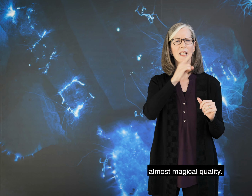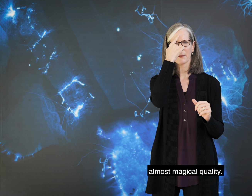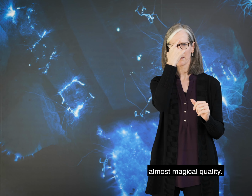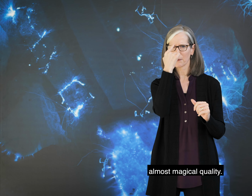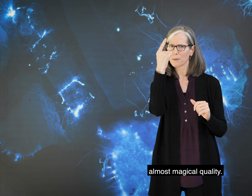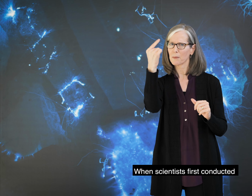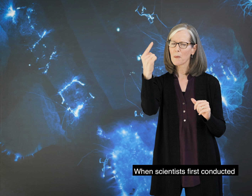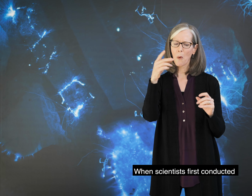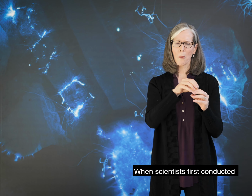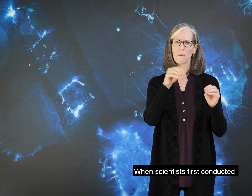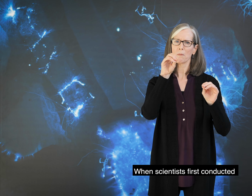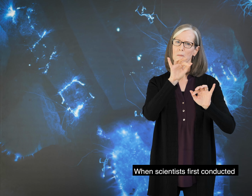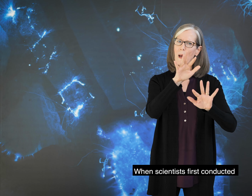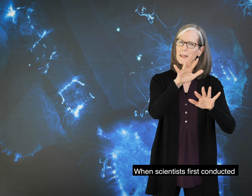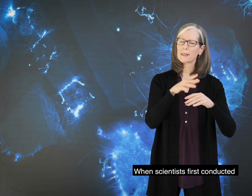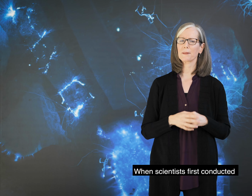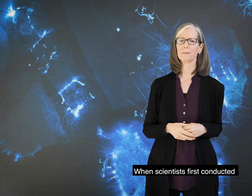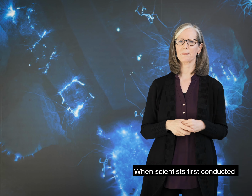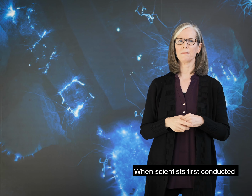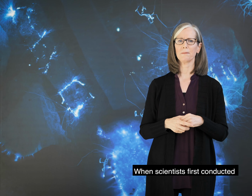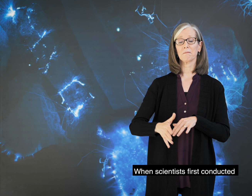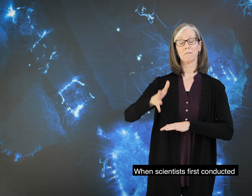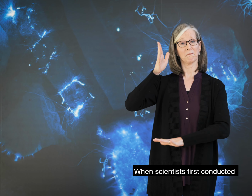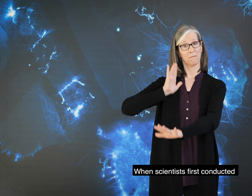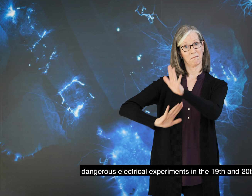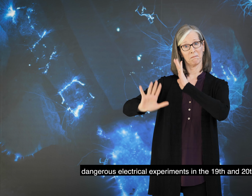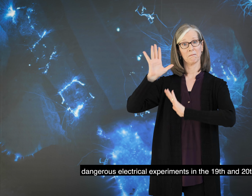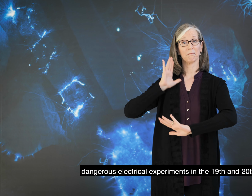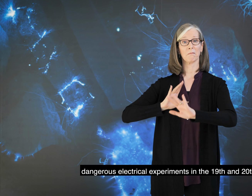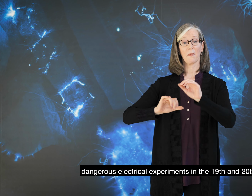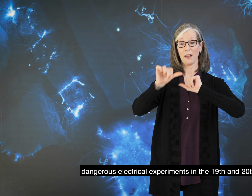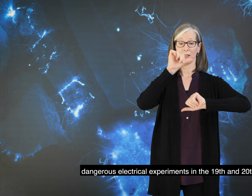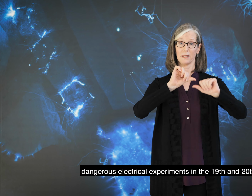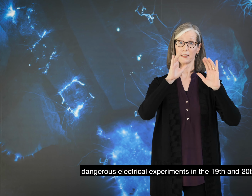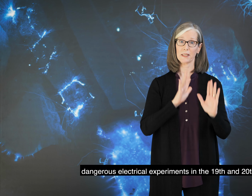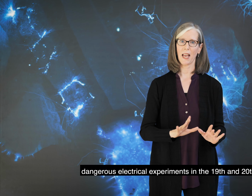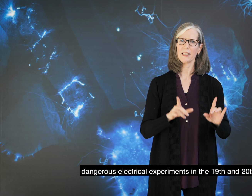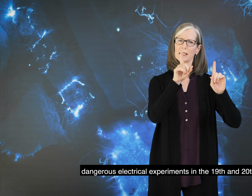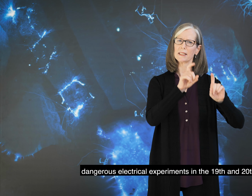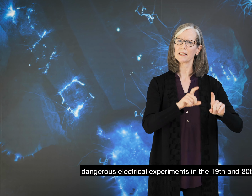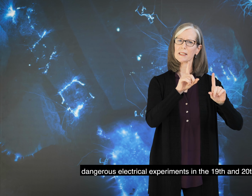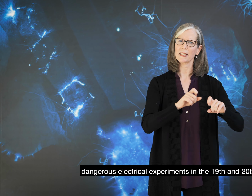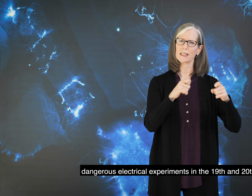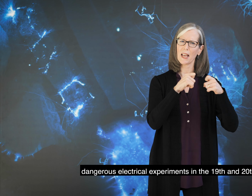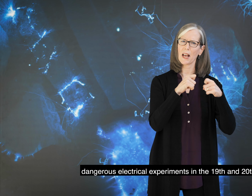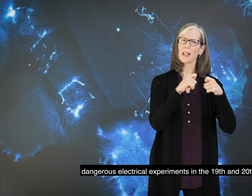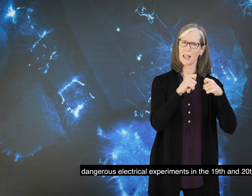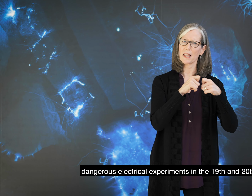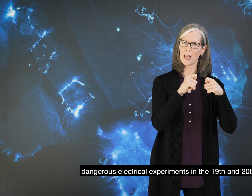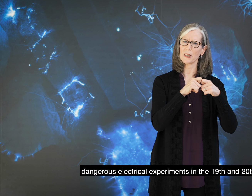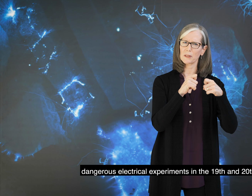quality. When scientists first conducted dangerous electrical experiments in the 19th and 20th centuries,